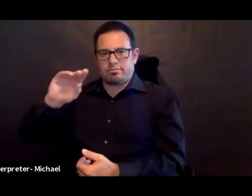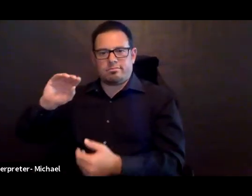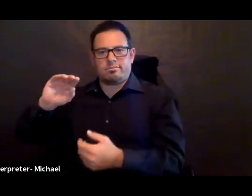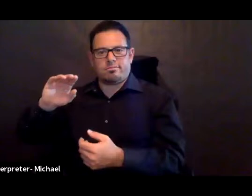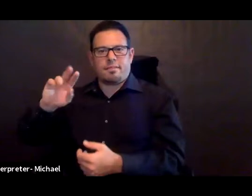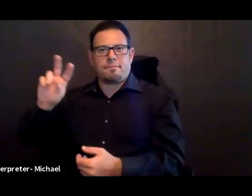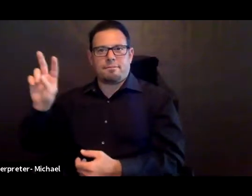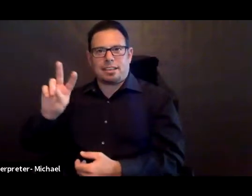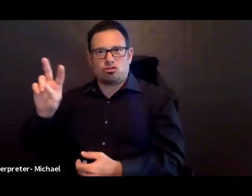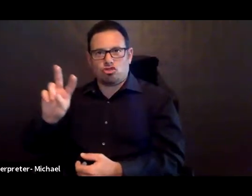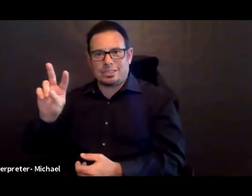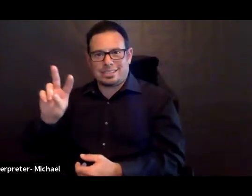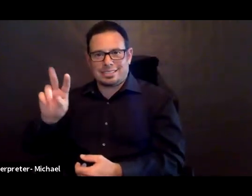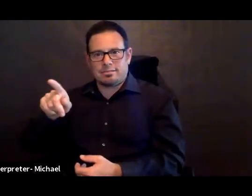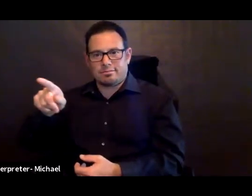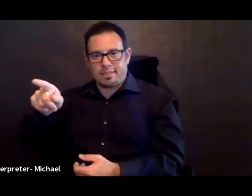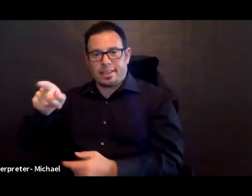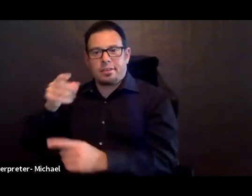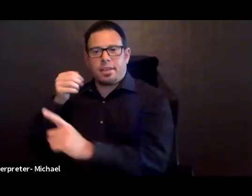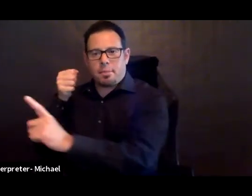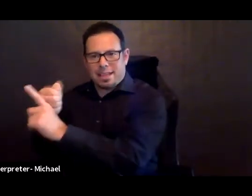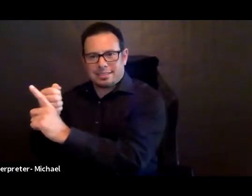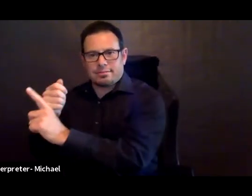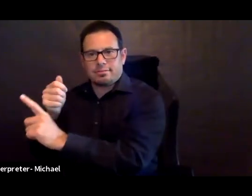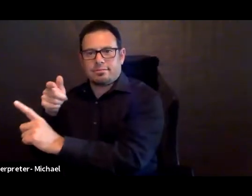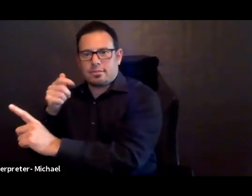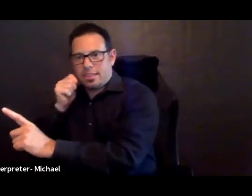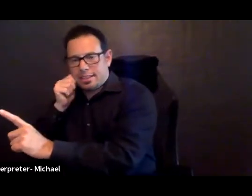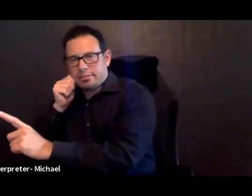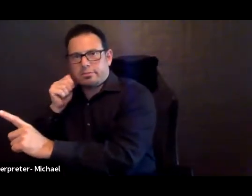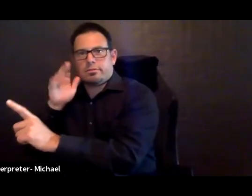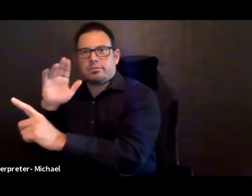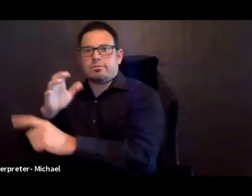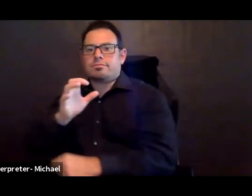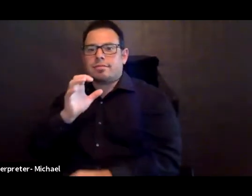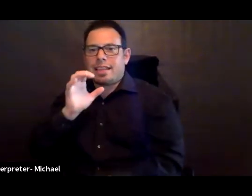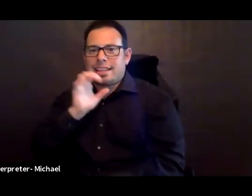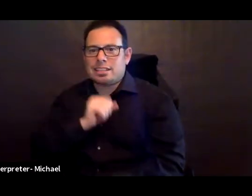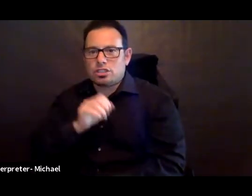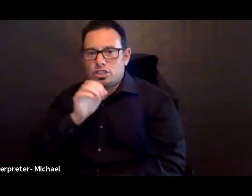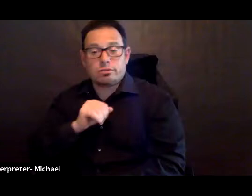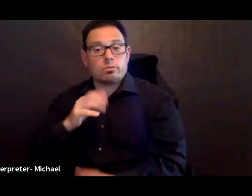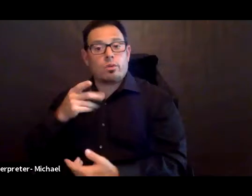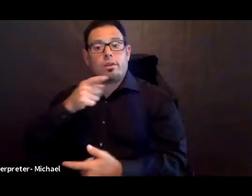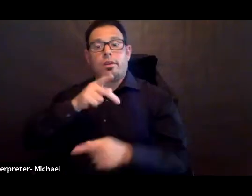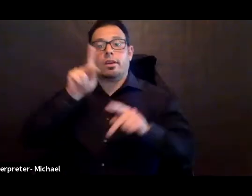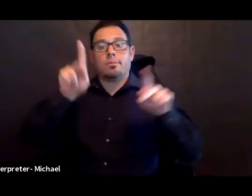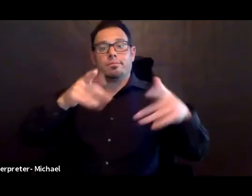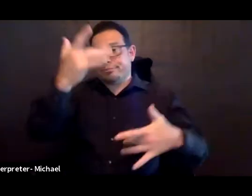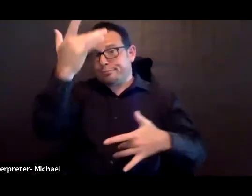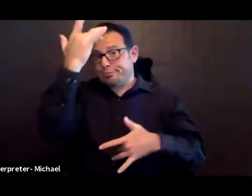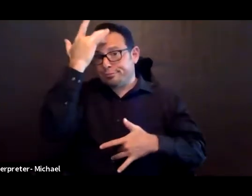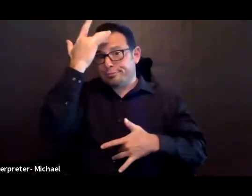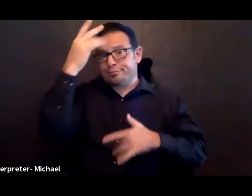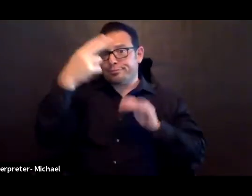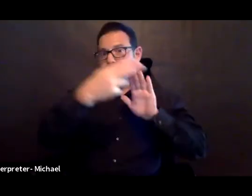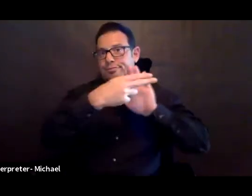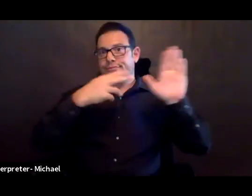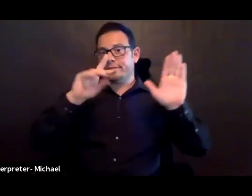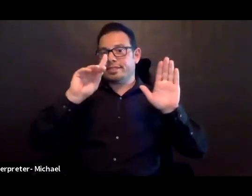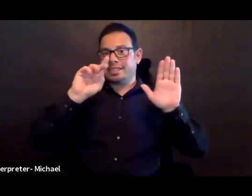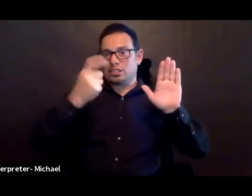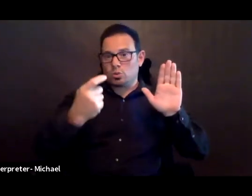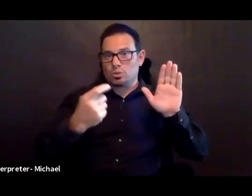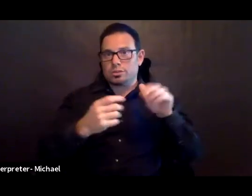conditions. So we're looking at many variables, that may be important